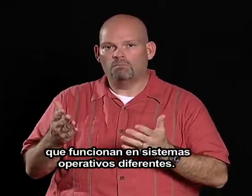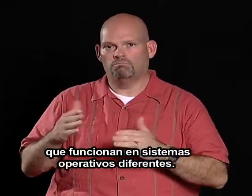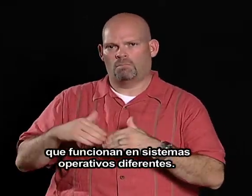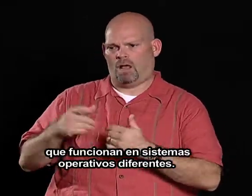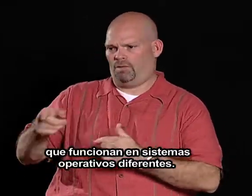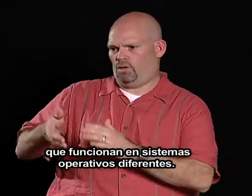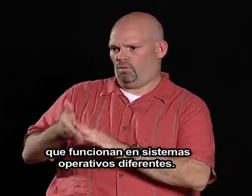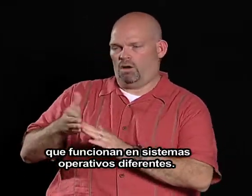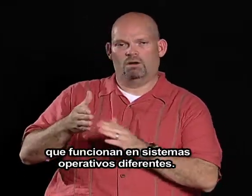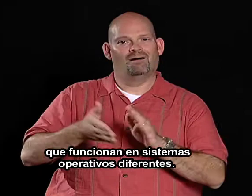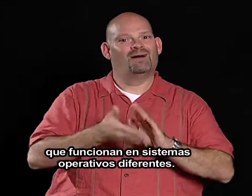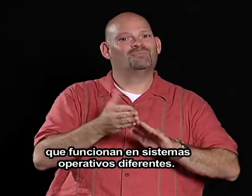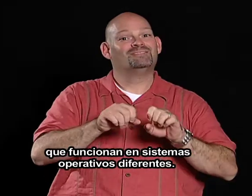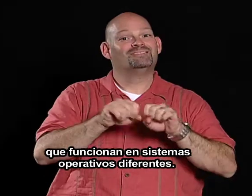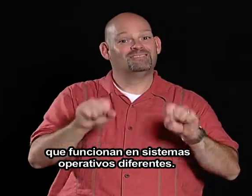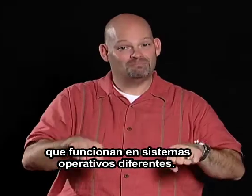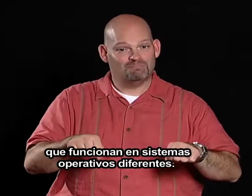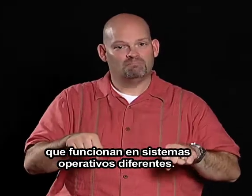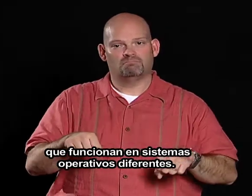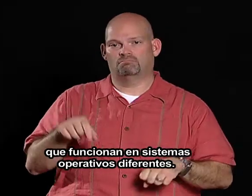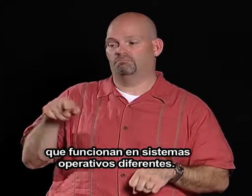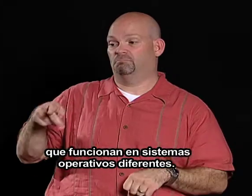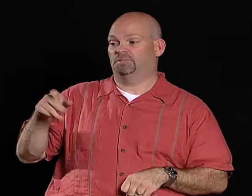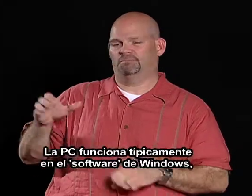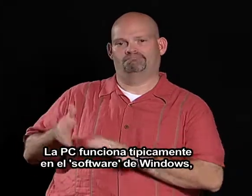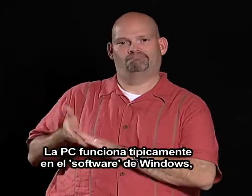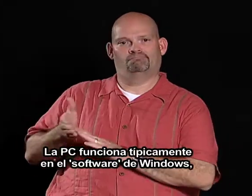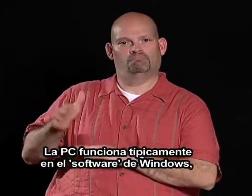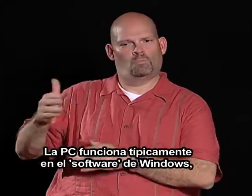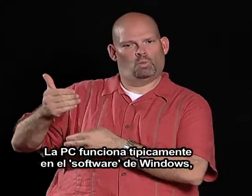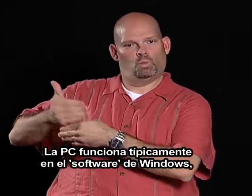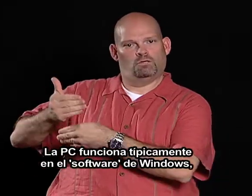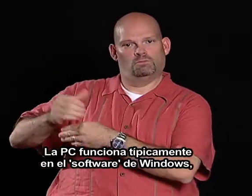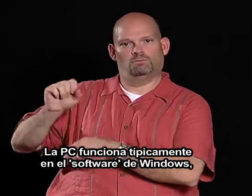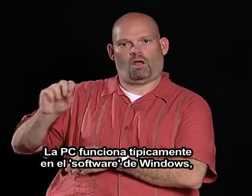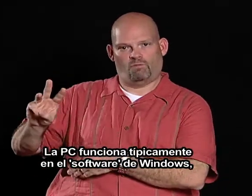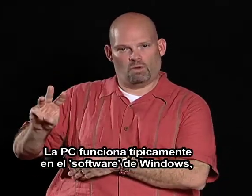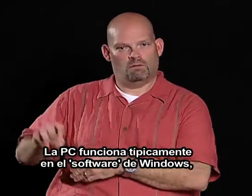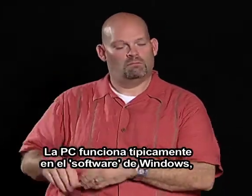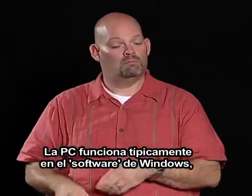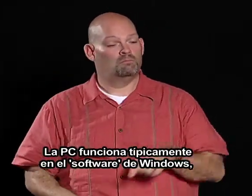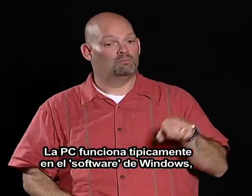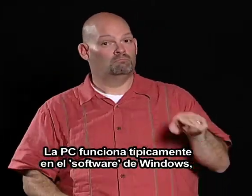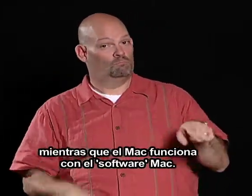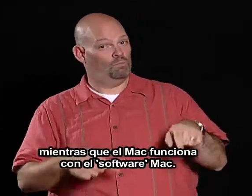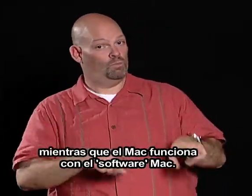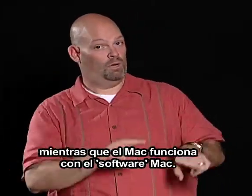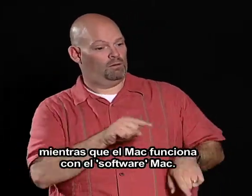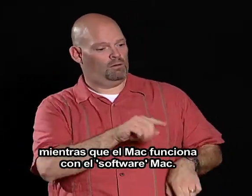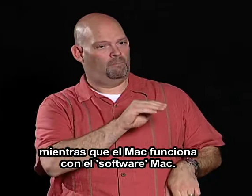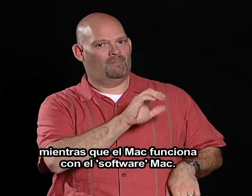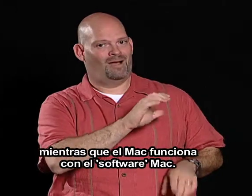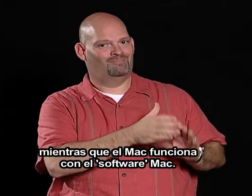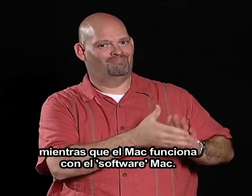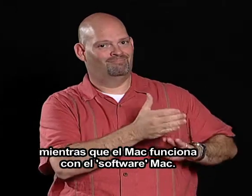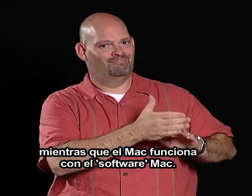run on different operating systems. The PC typically runs on Windows software, whereas the Mac runs on